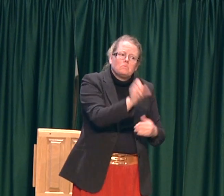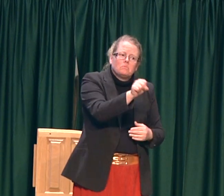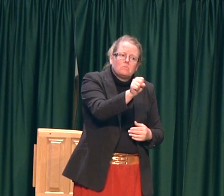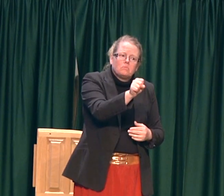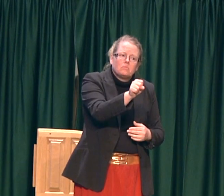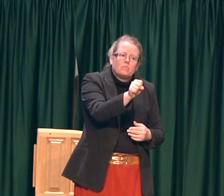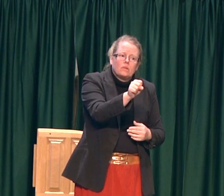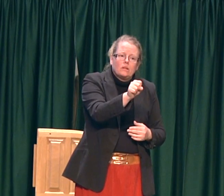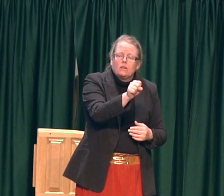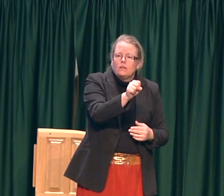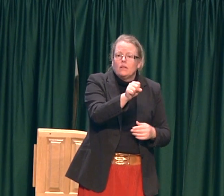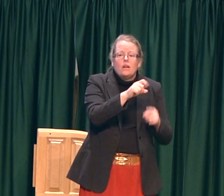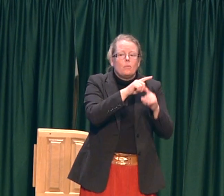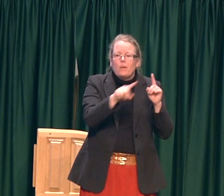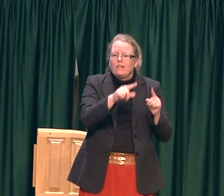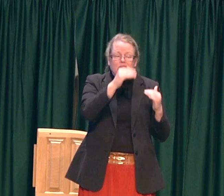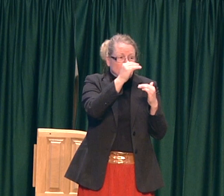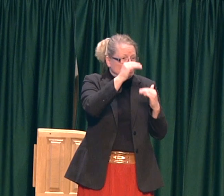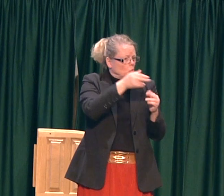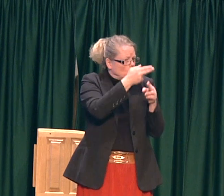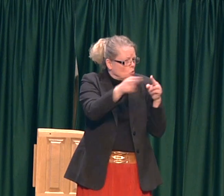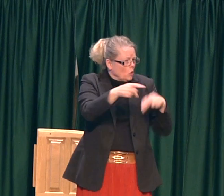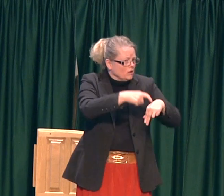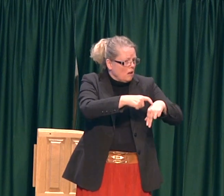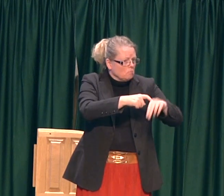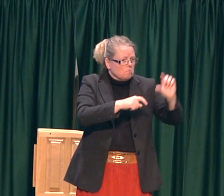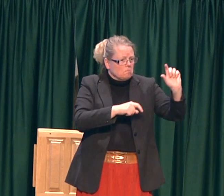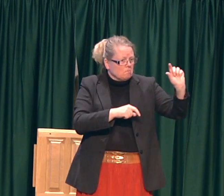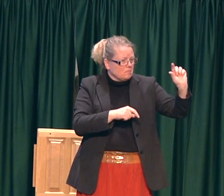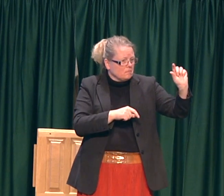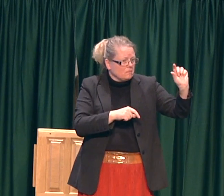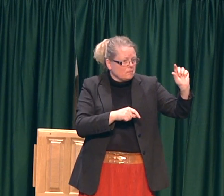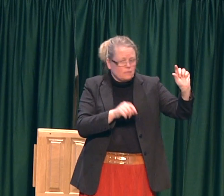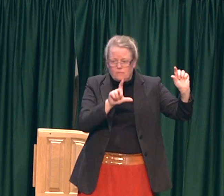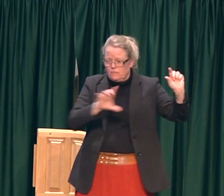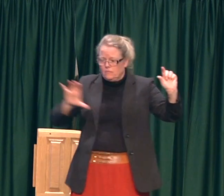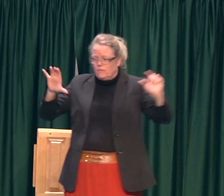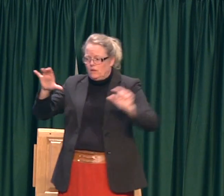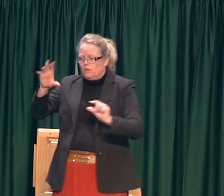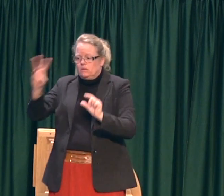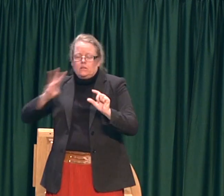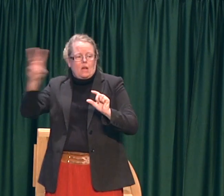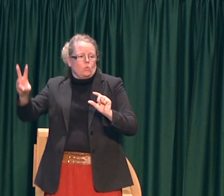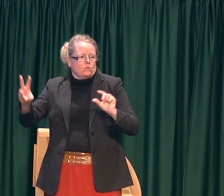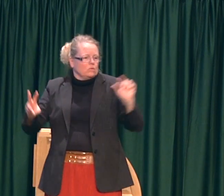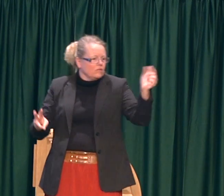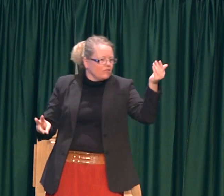For VRI, the cost per minute is higher than it is if you had an in-person interpreter, but since you are only